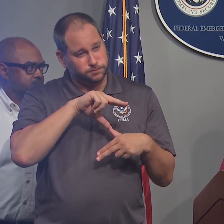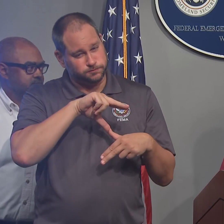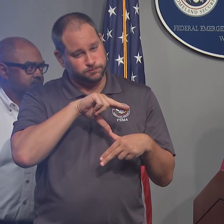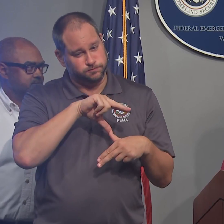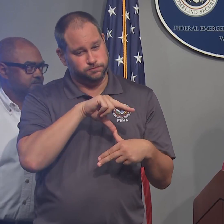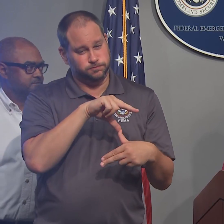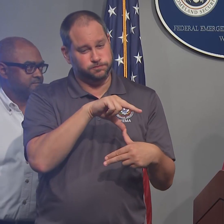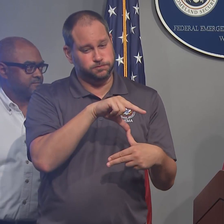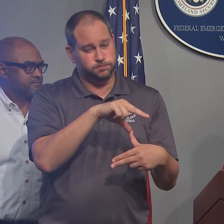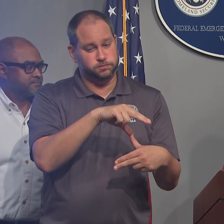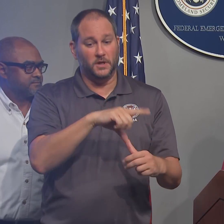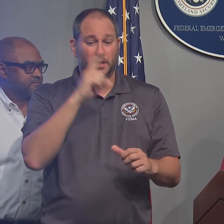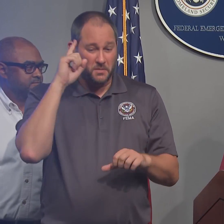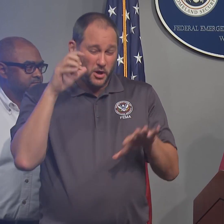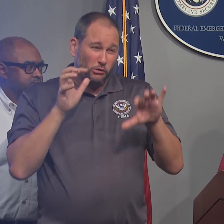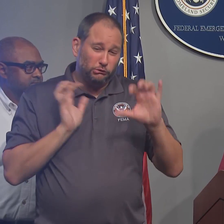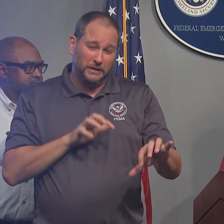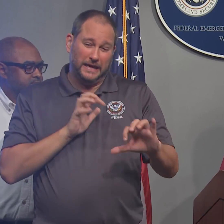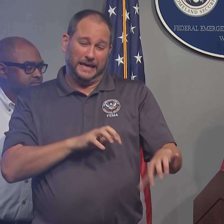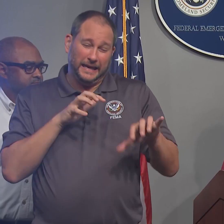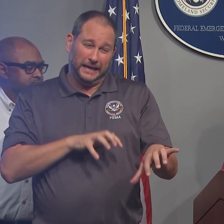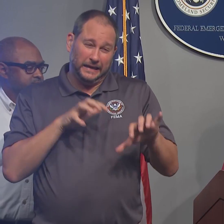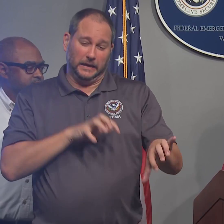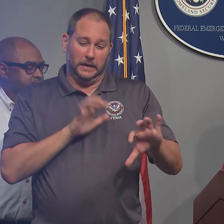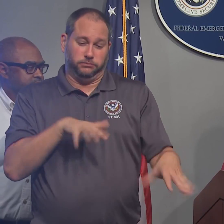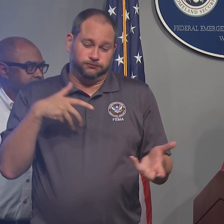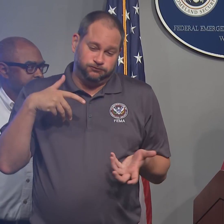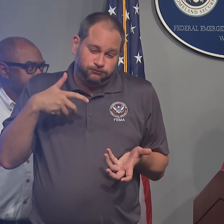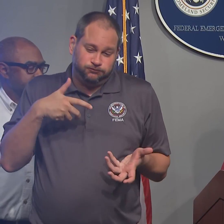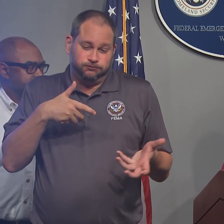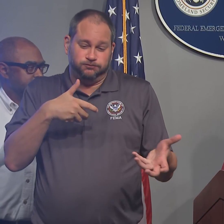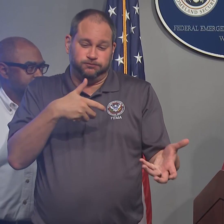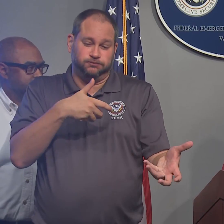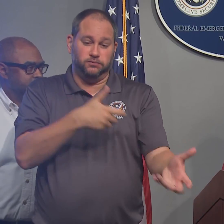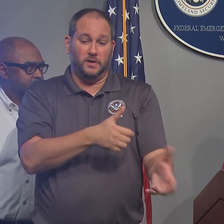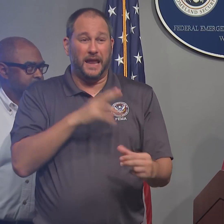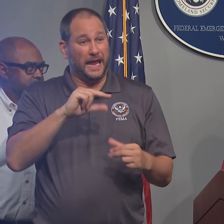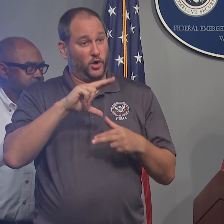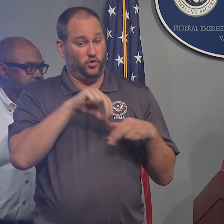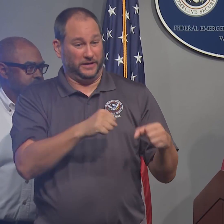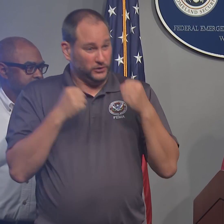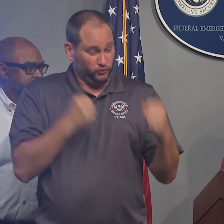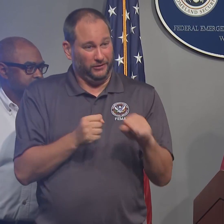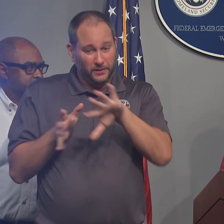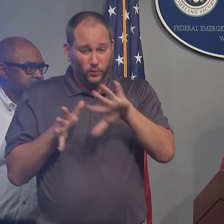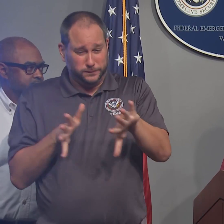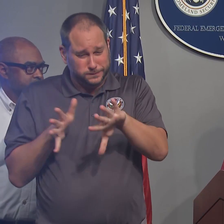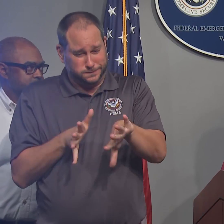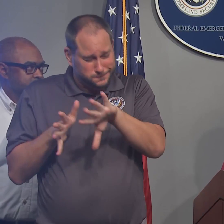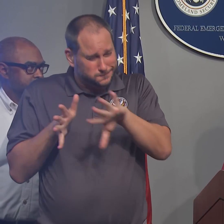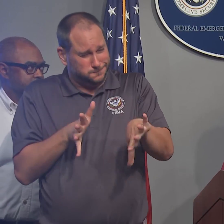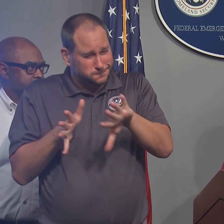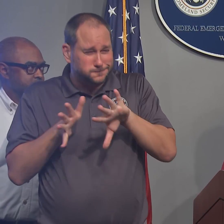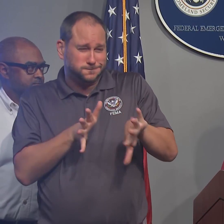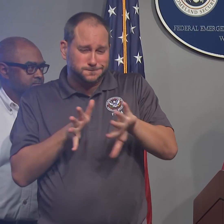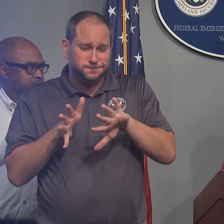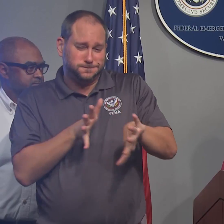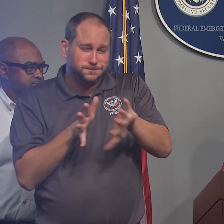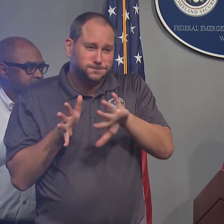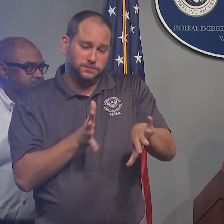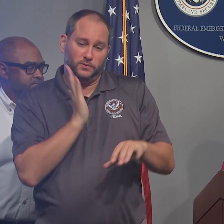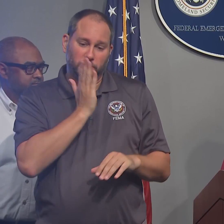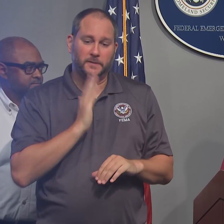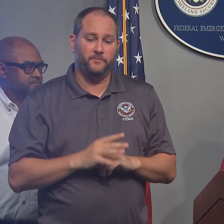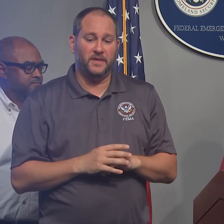and hurricane force wind threat to eastern North Carolina and South Carolina into the weekend. In North Carolina, we're